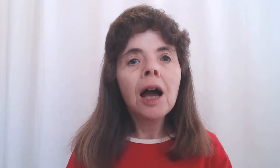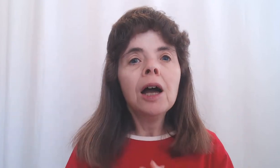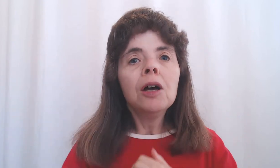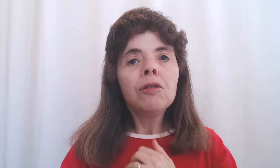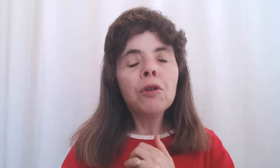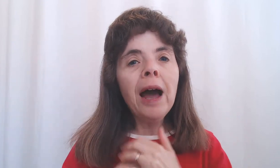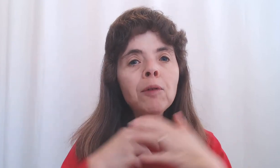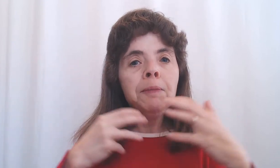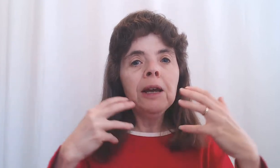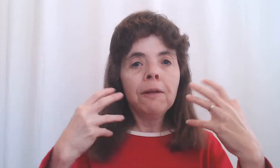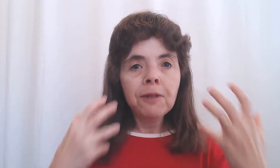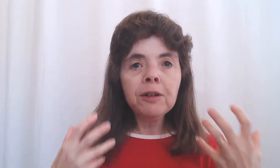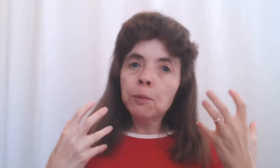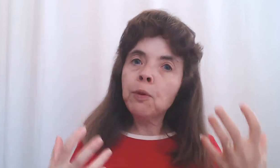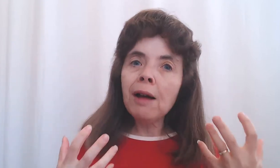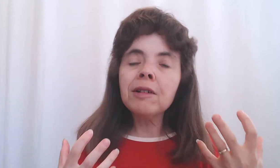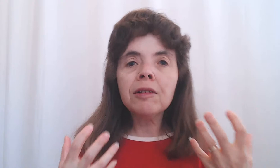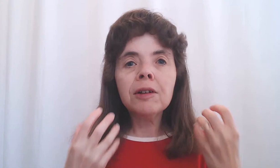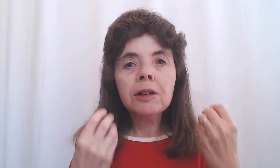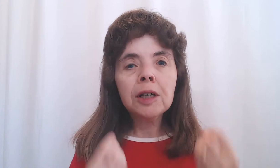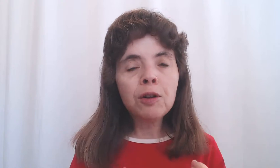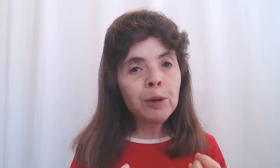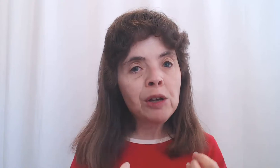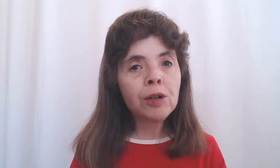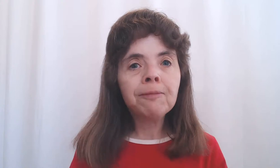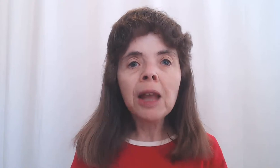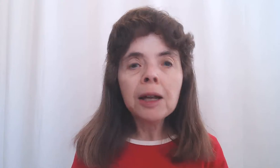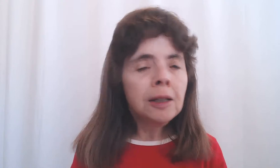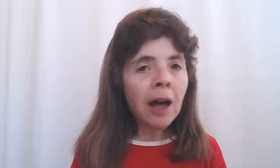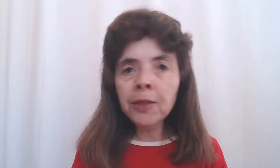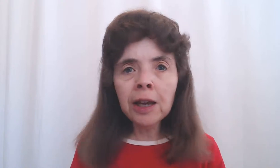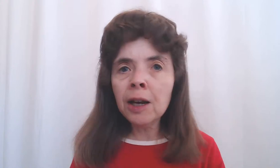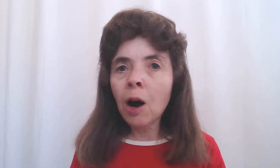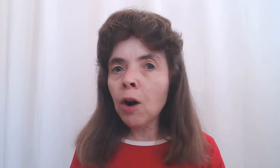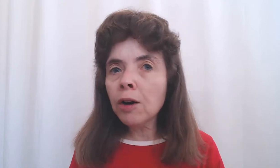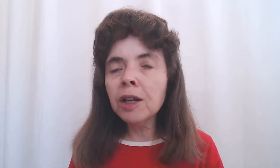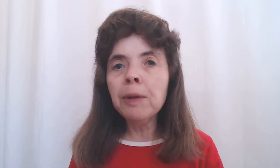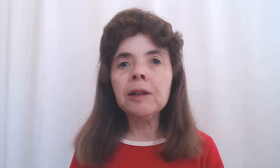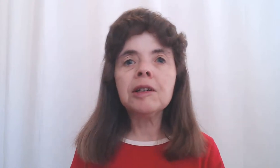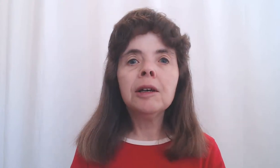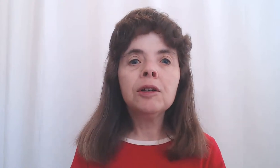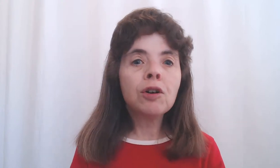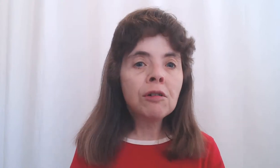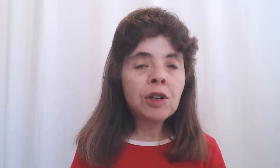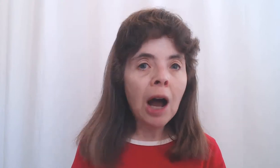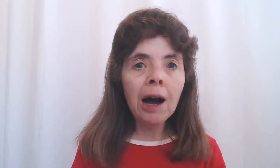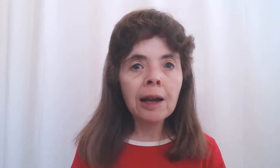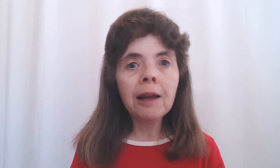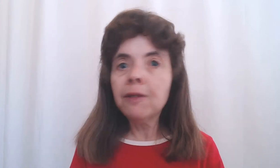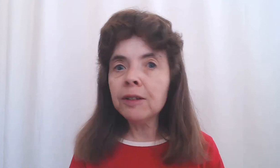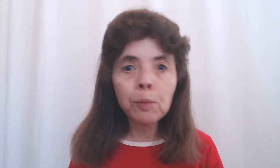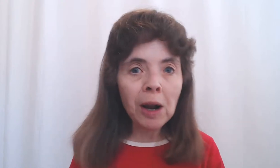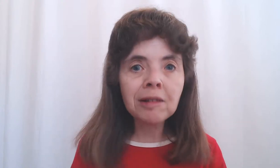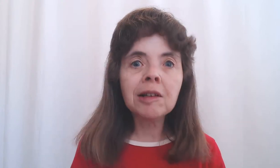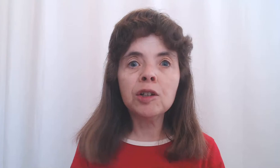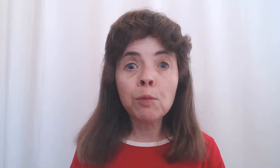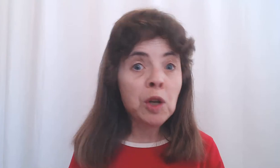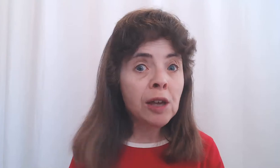So that would be a physical presence interpretation. Nothing in our argument turned on a physical presence interpretation